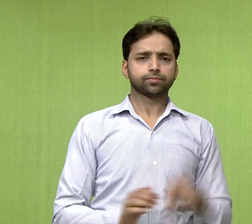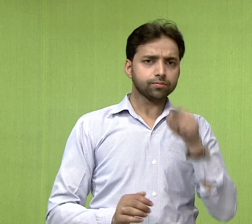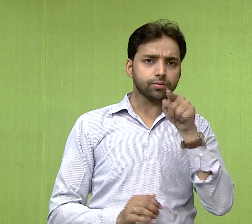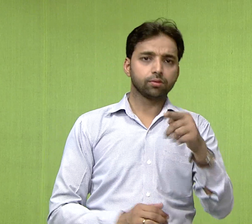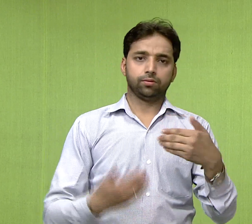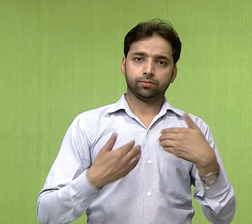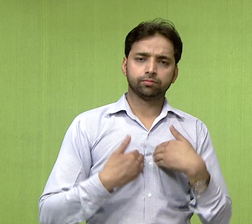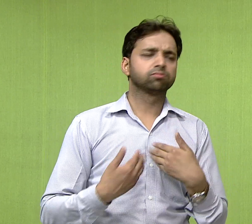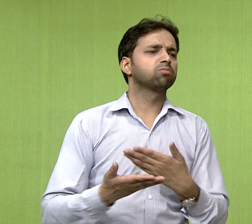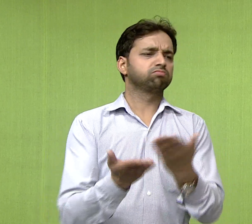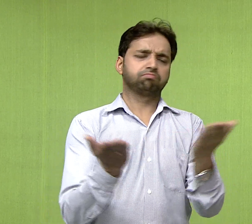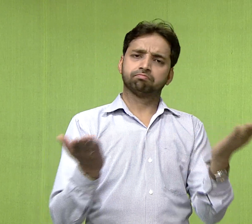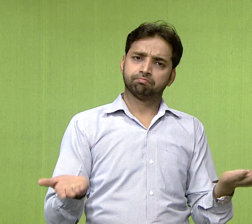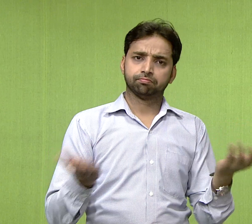You, me, and everyone.